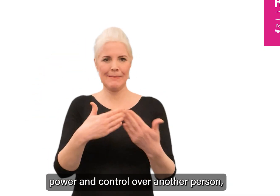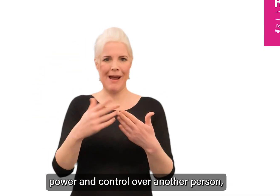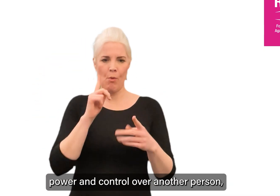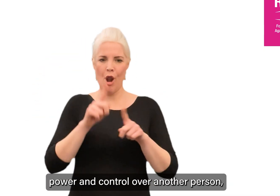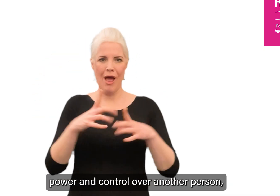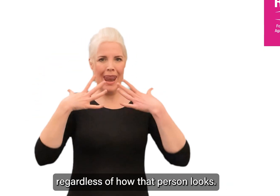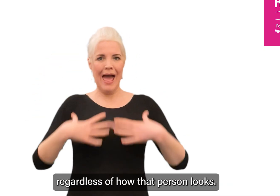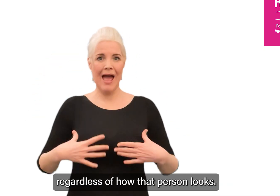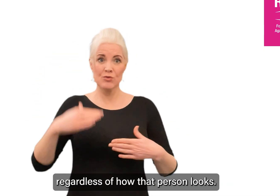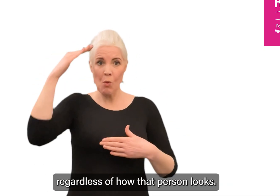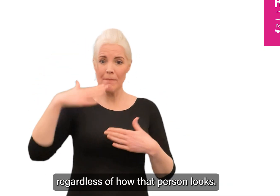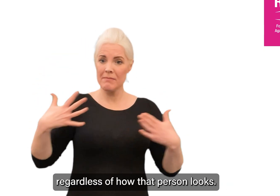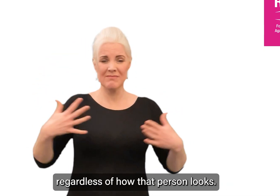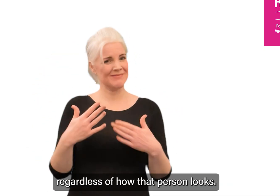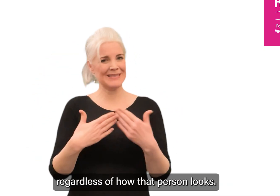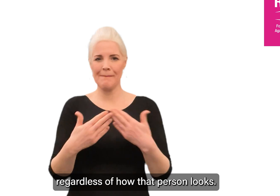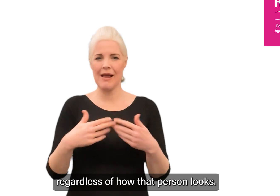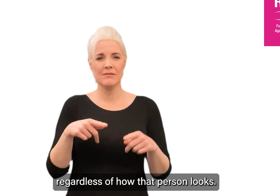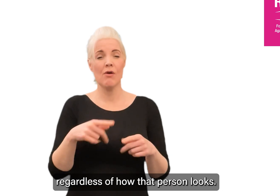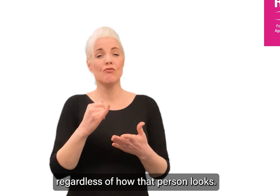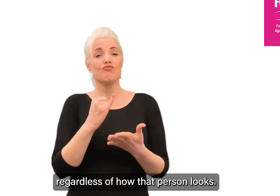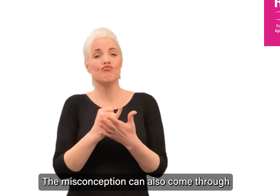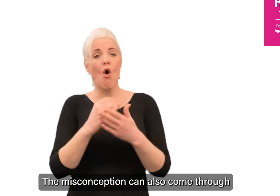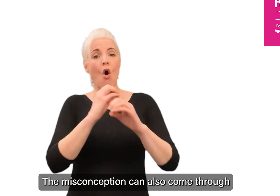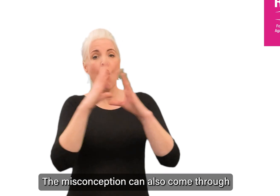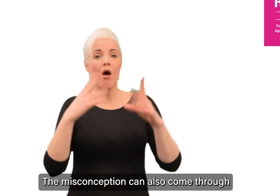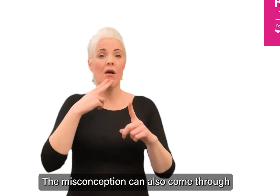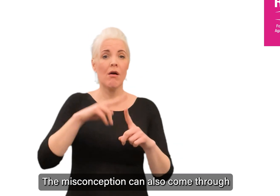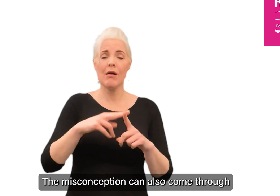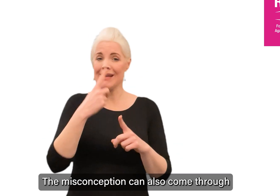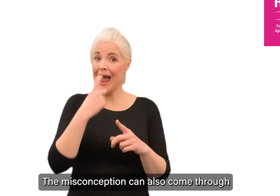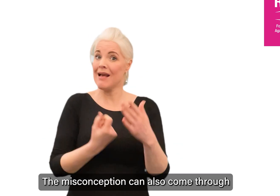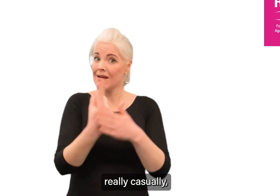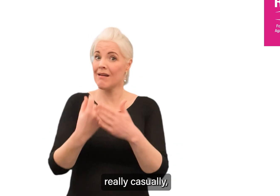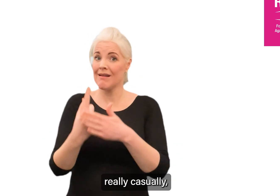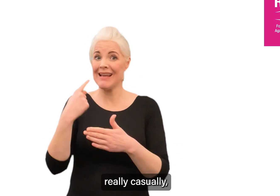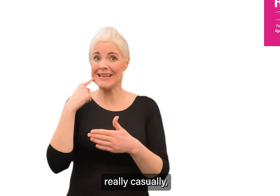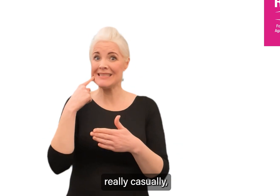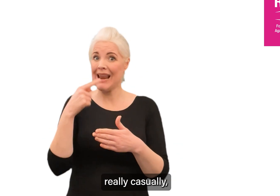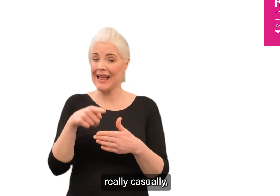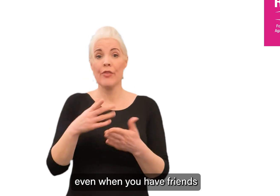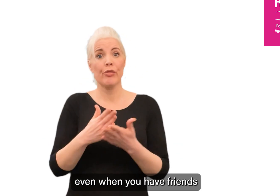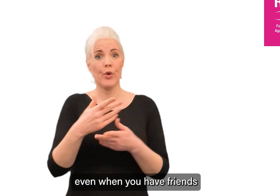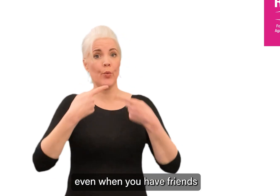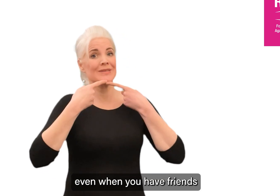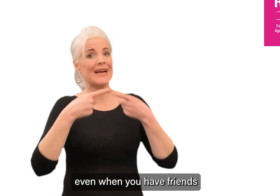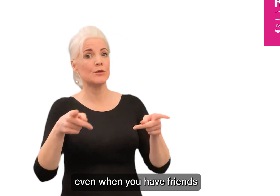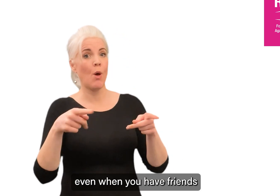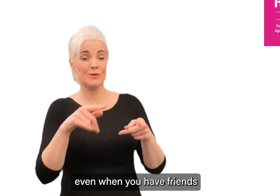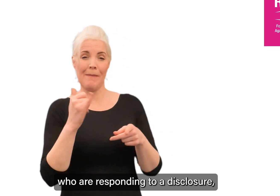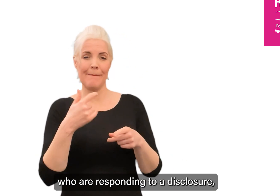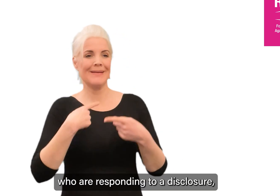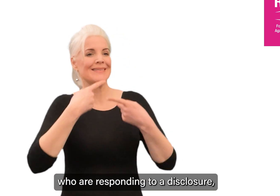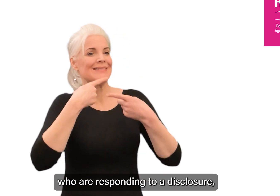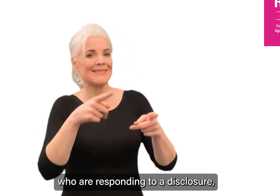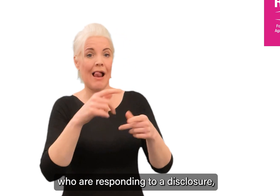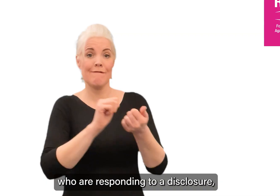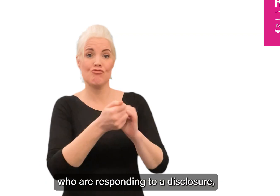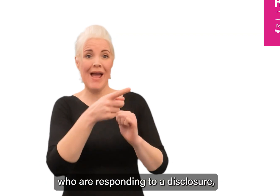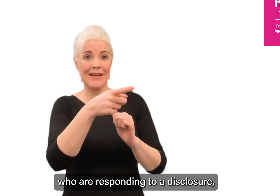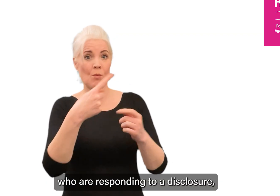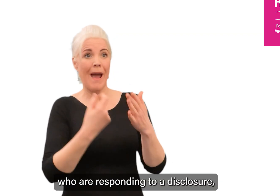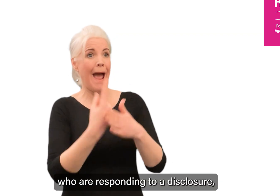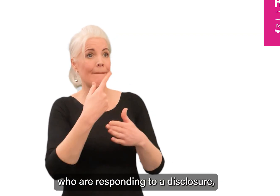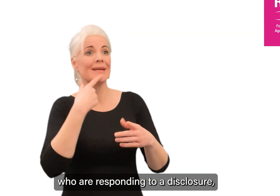another person, regardless of how that person looks. The misconception can also come through really casually, even when you have friends who are